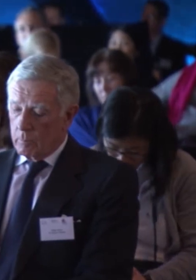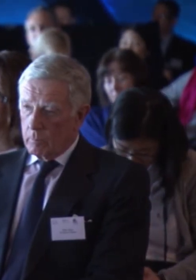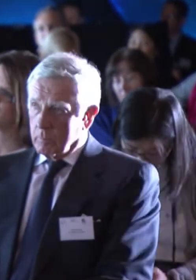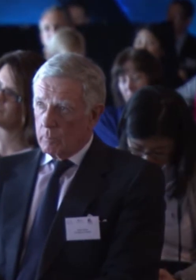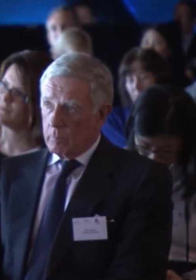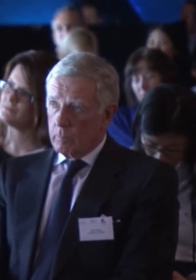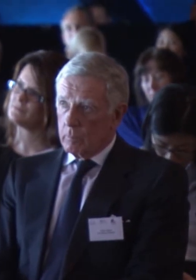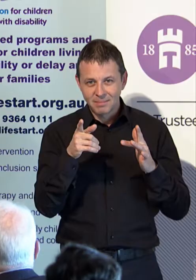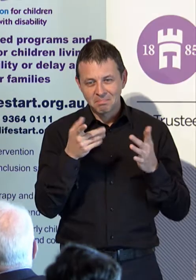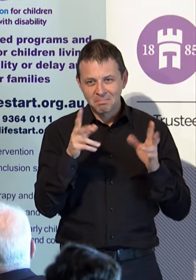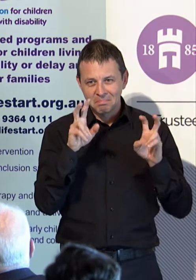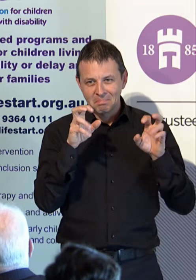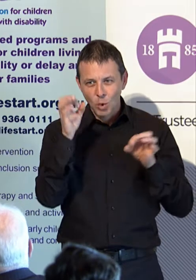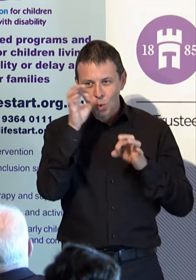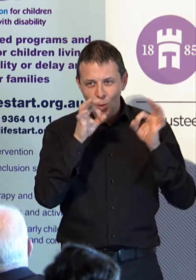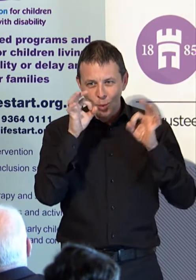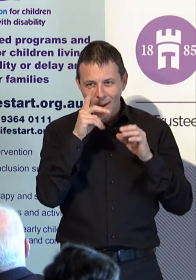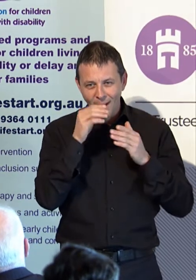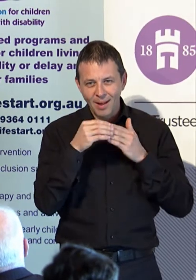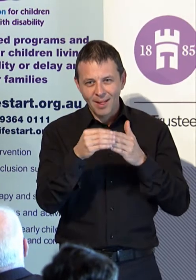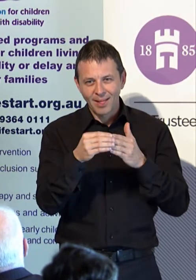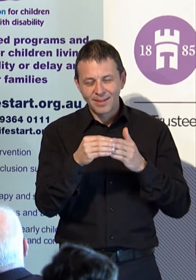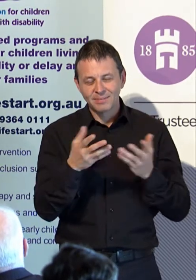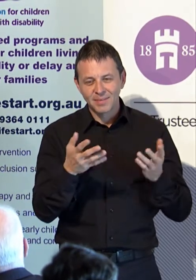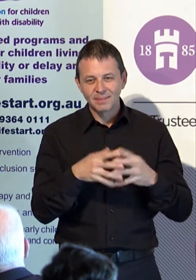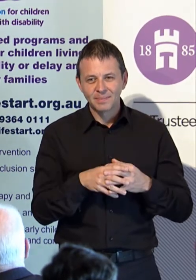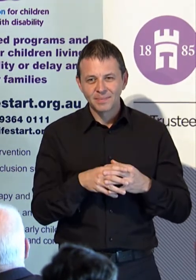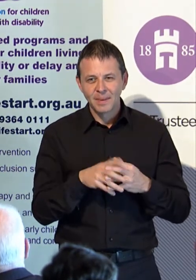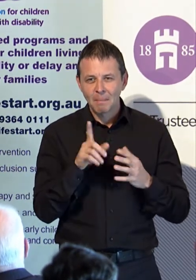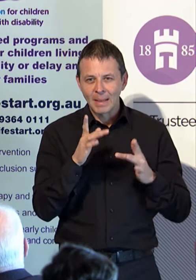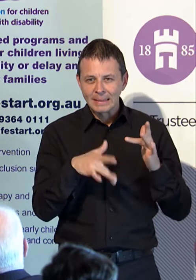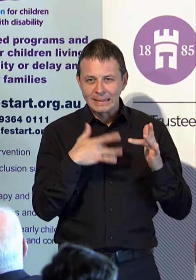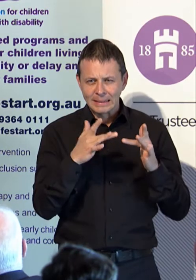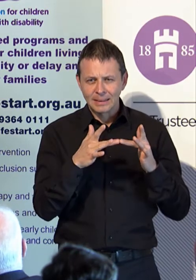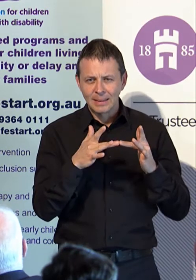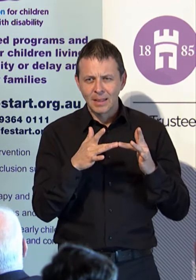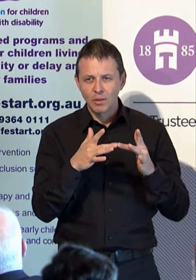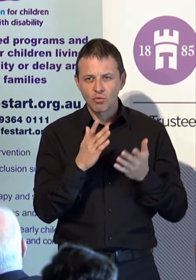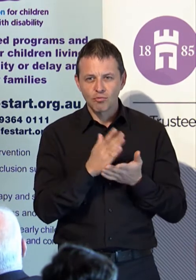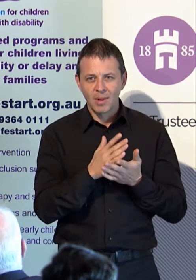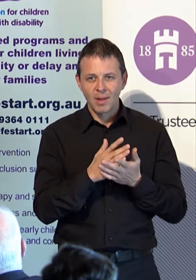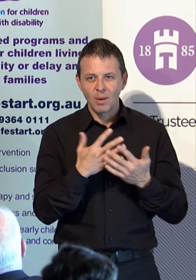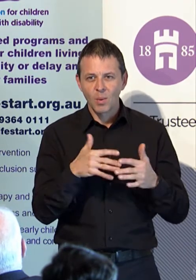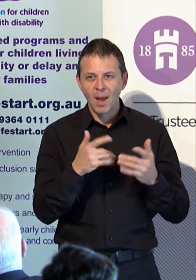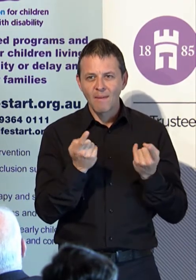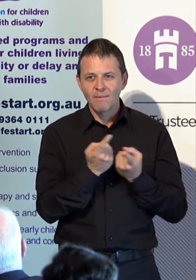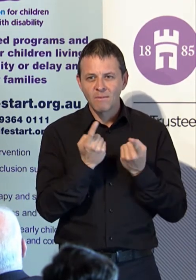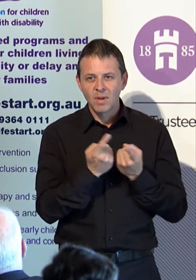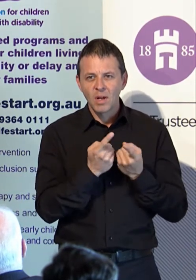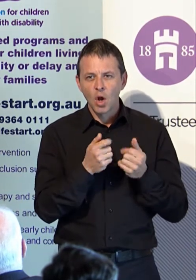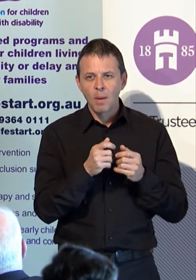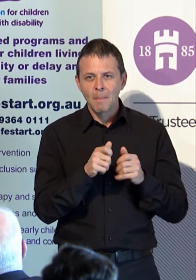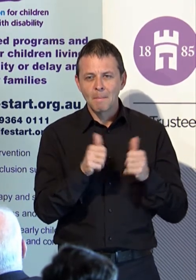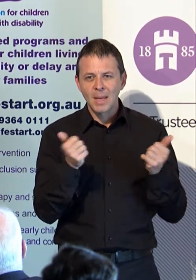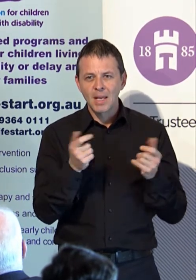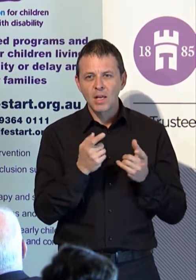Professor Google can be your guide perhaps, but the internet is a vast resource, open to all, and it's full